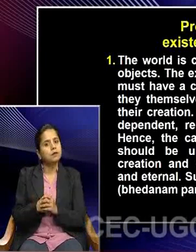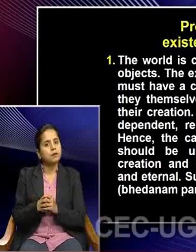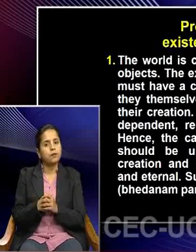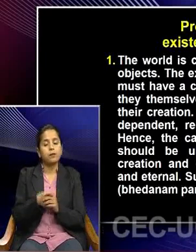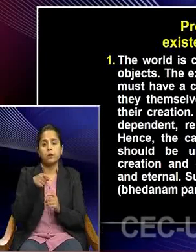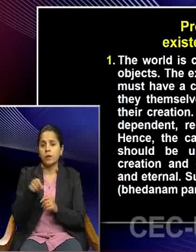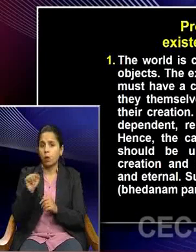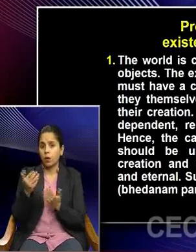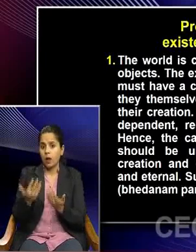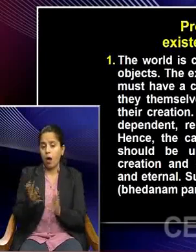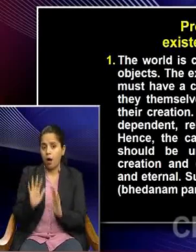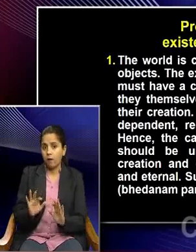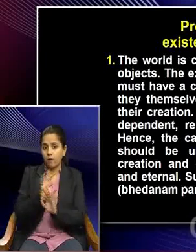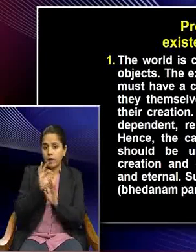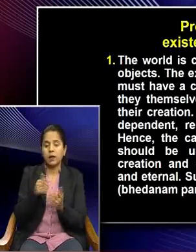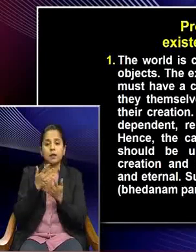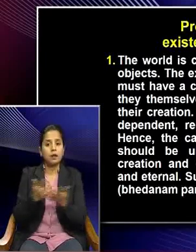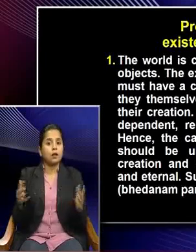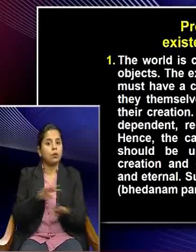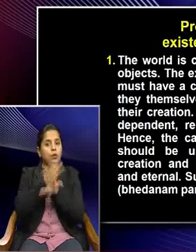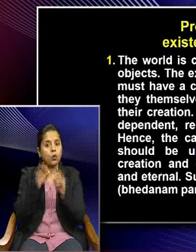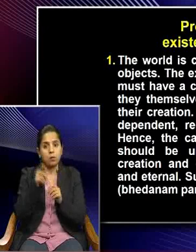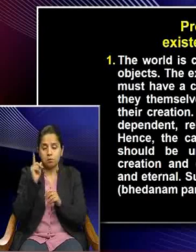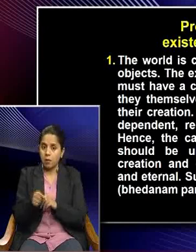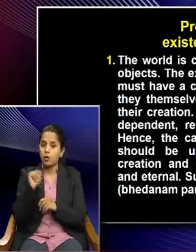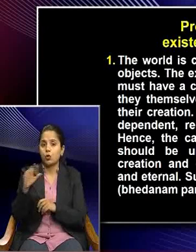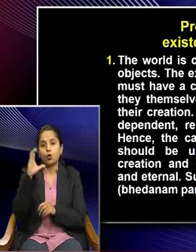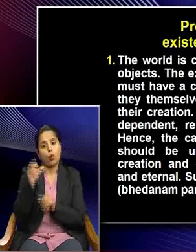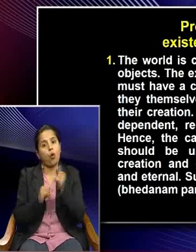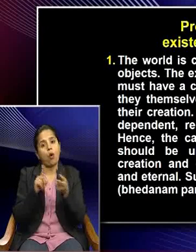The existence of all objects must have a cause.